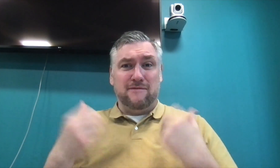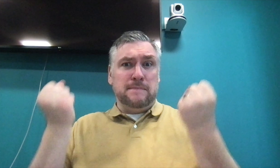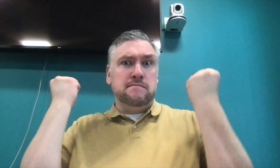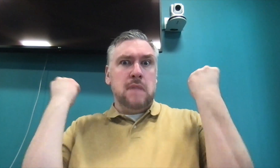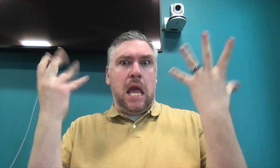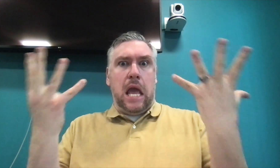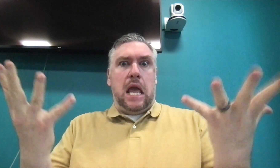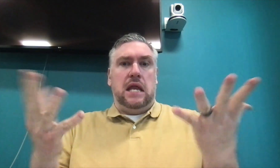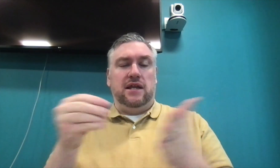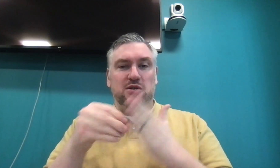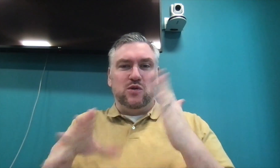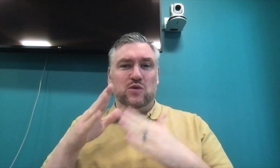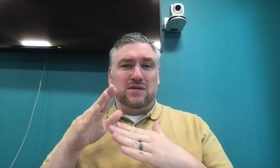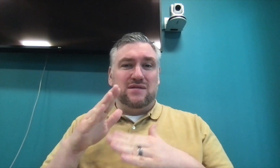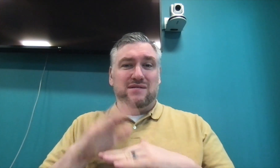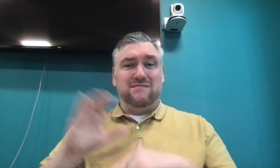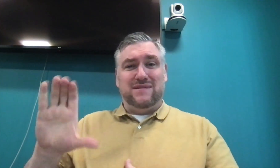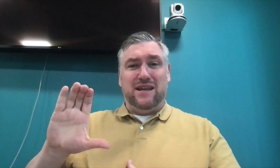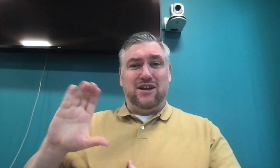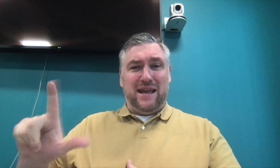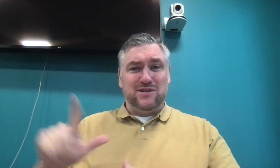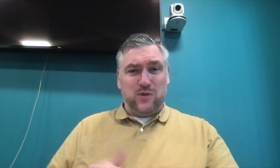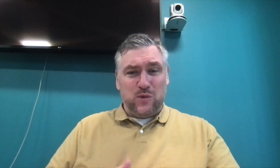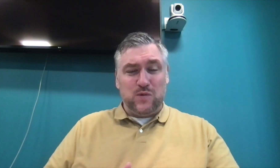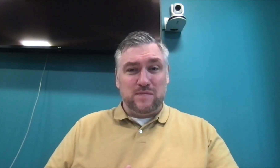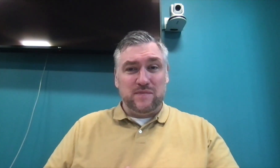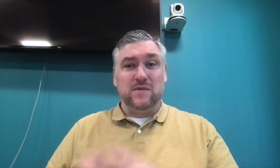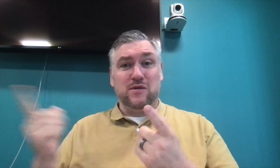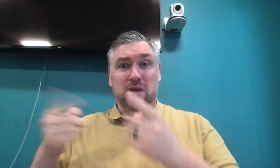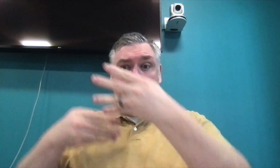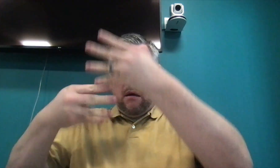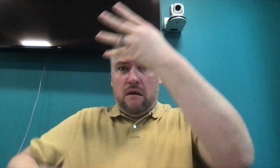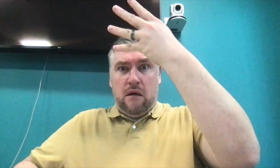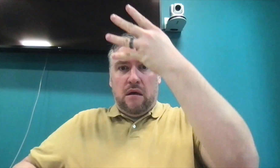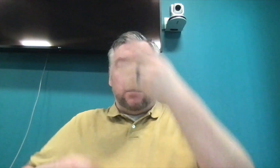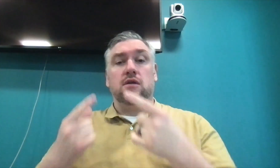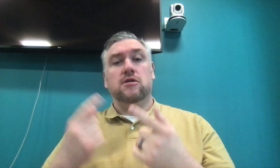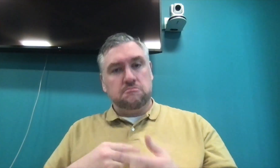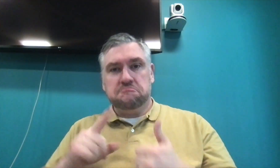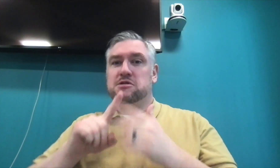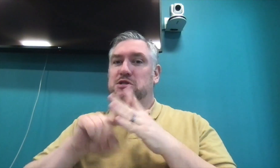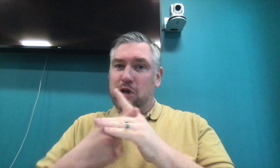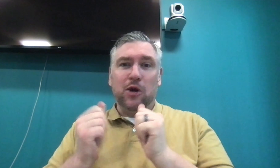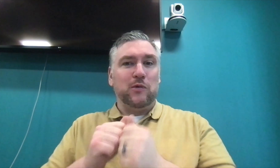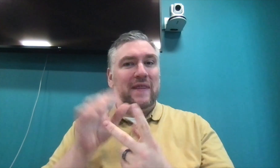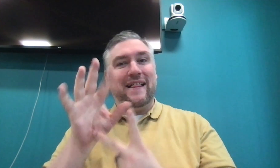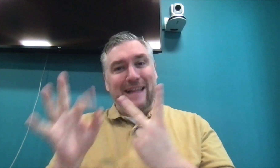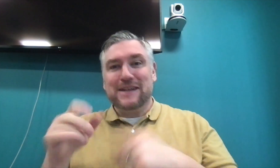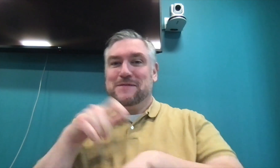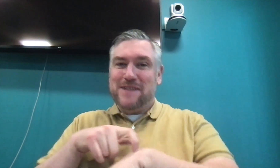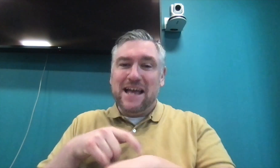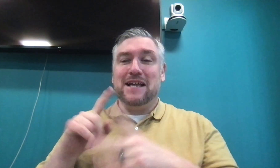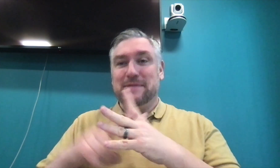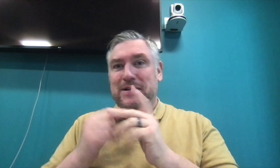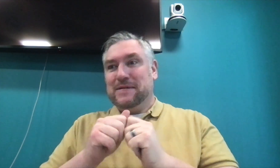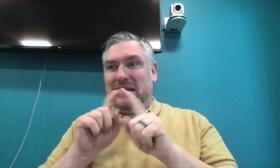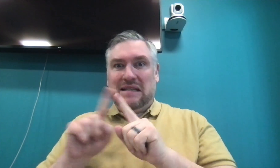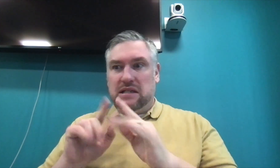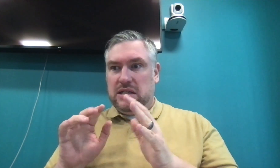often have so many students on their caseload. So they're looking at this list and they'll start with elective times and they'll